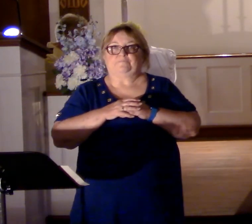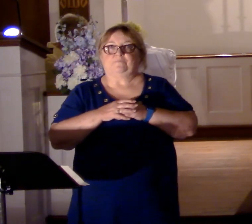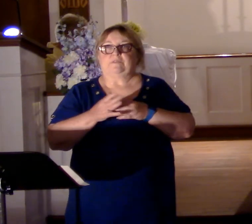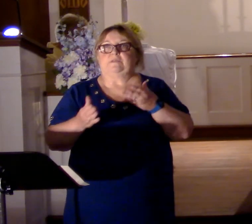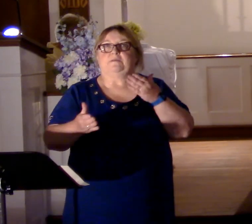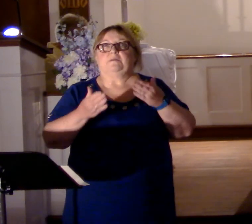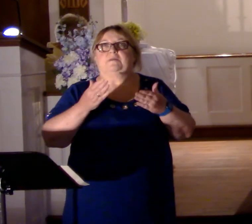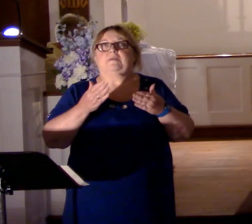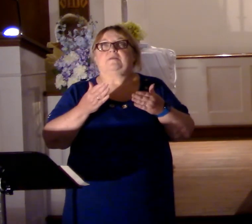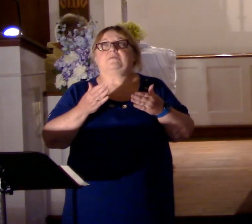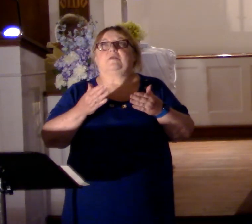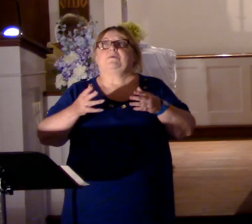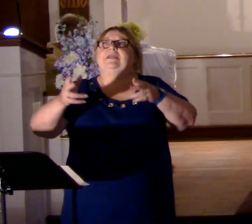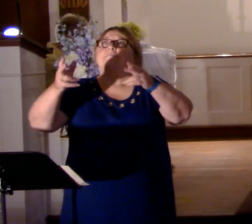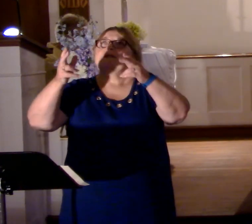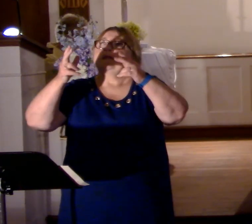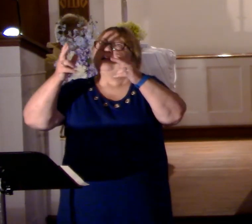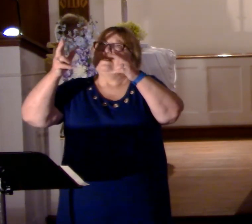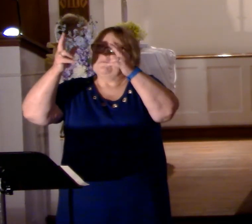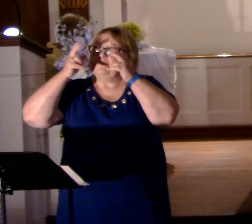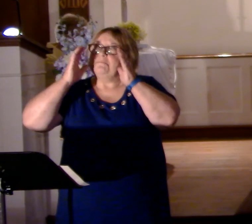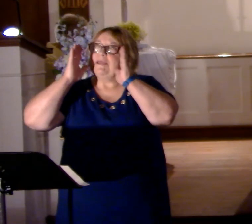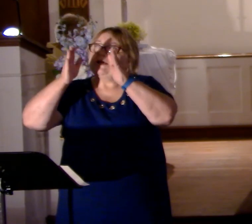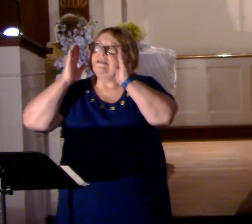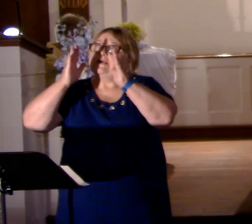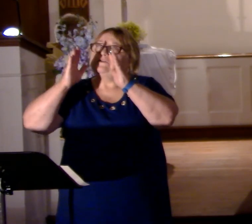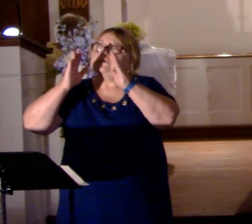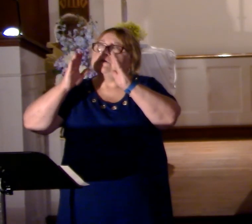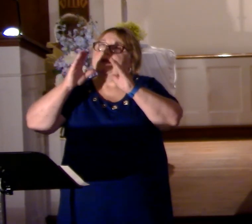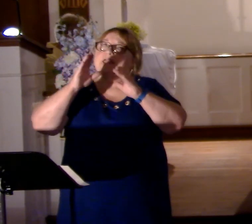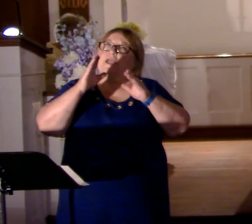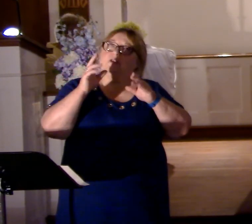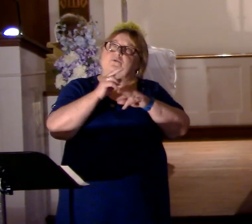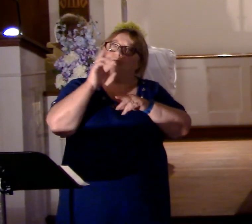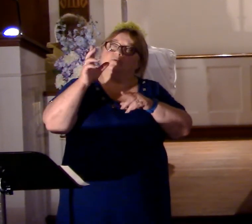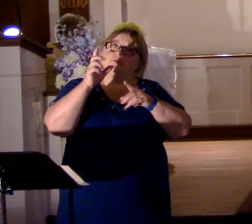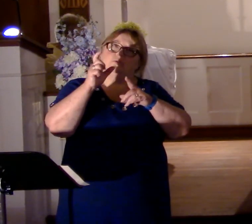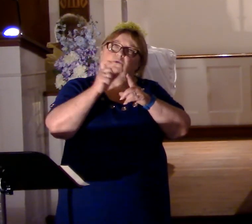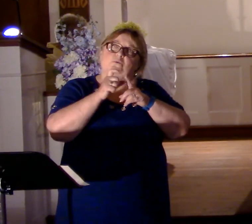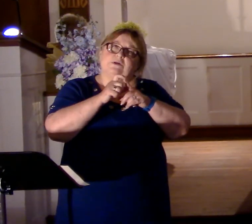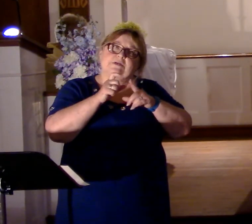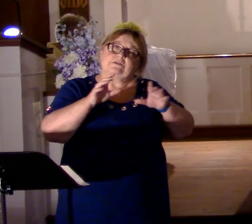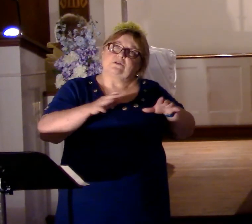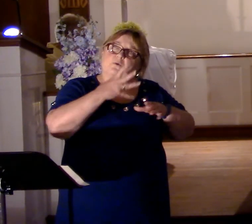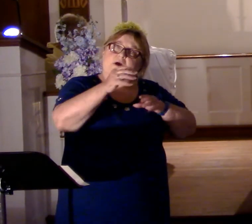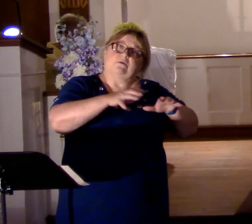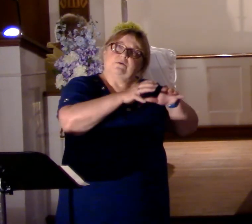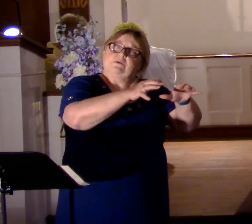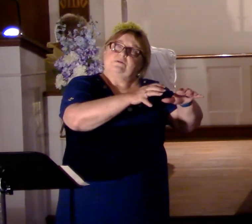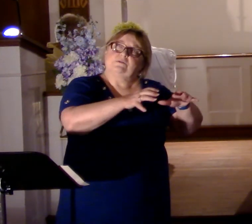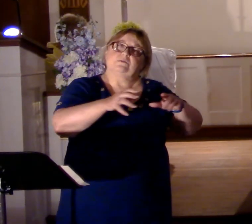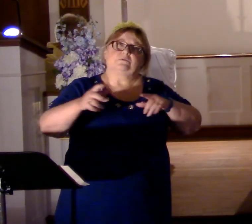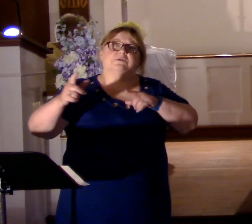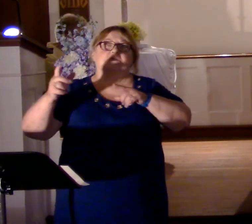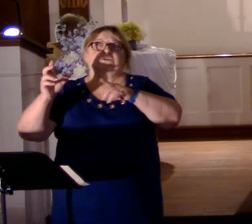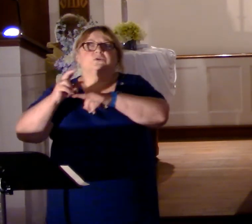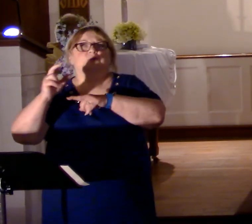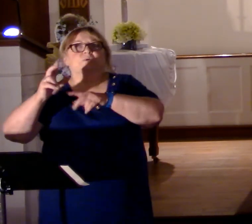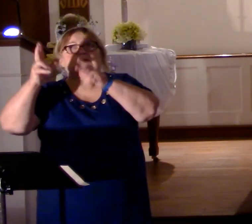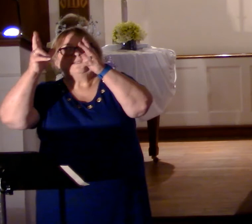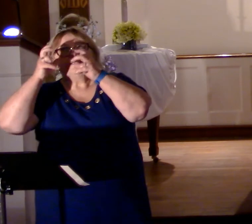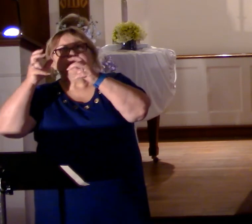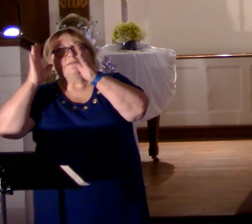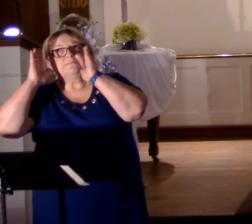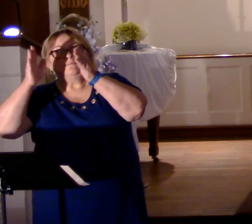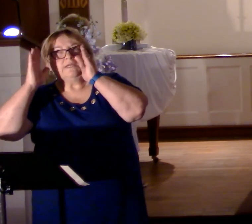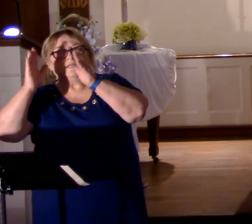hearers and doers of your word, that we will use our ears to hear and to